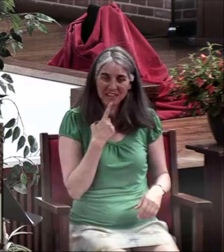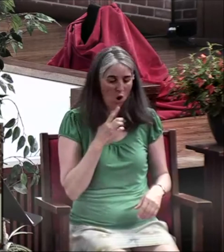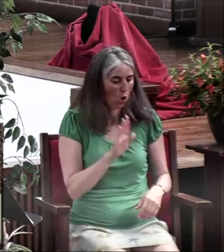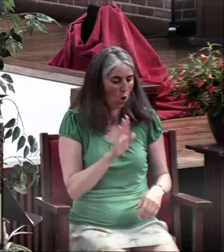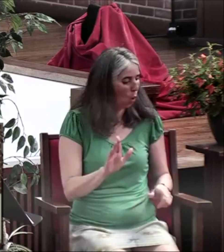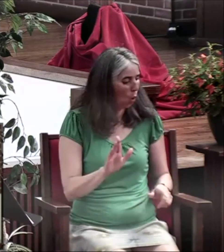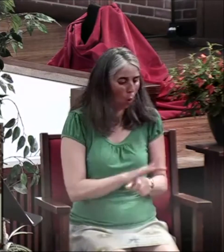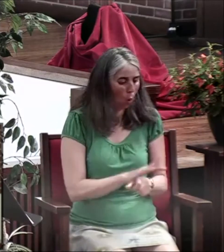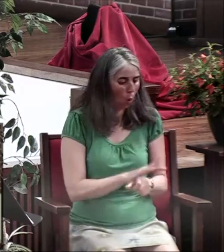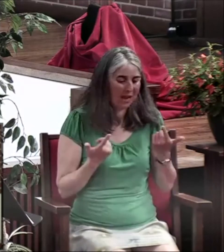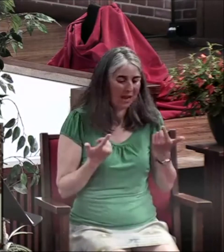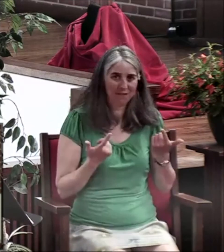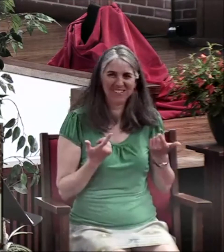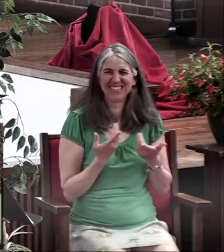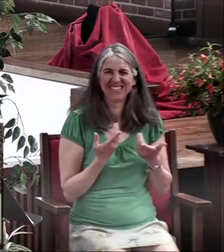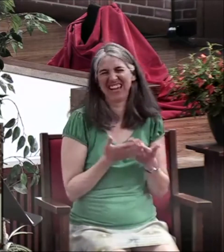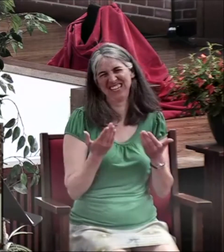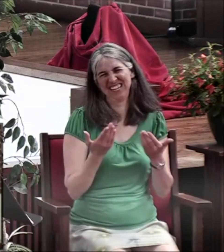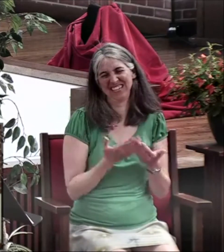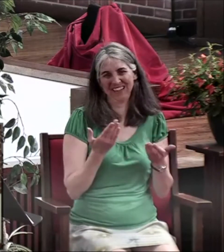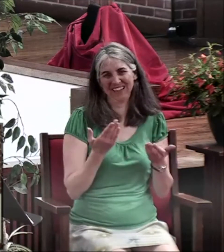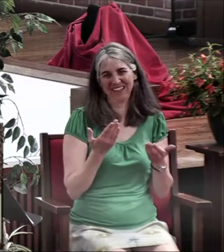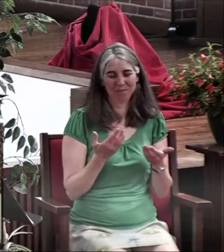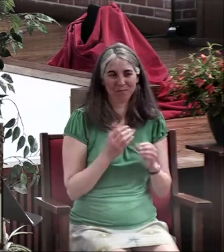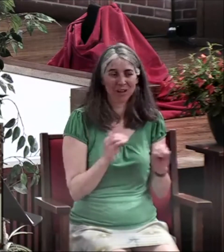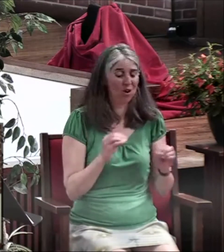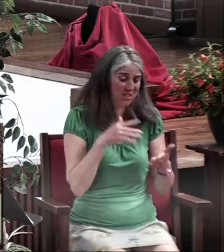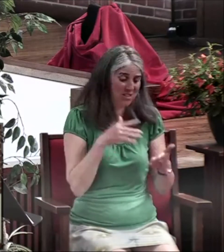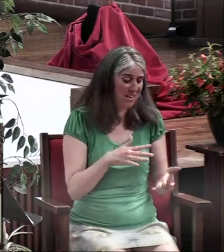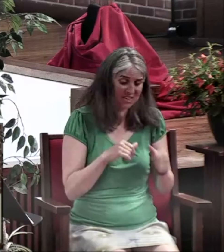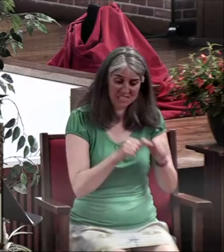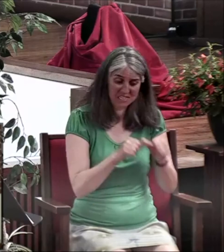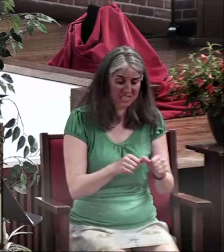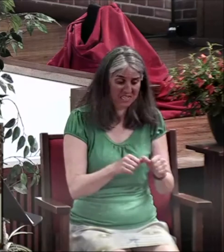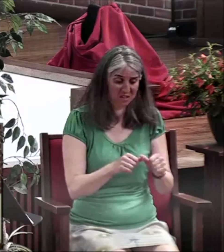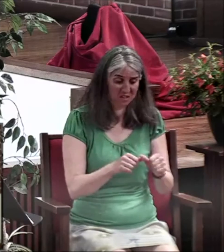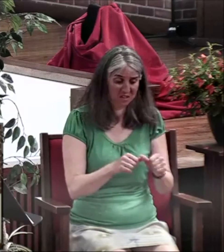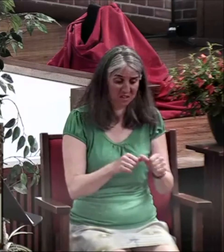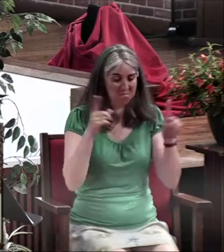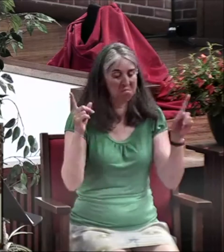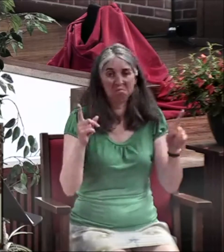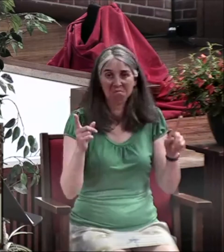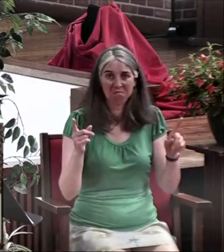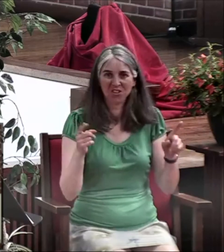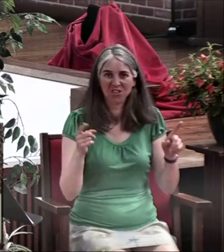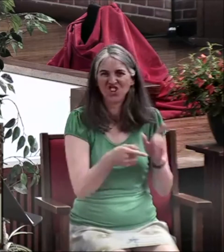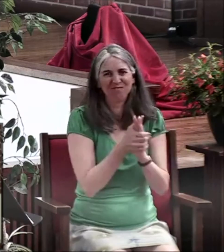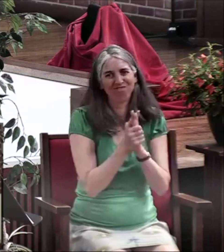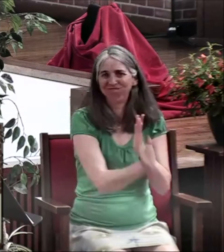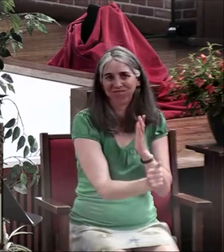it was pretty much a cakewalk. She could not study and still pull a rabbit out of the hat. She was just one of those gifted